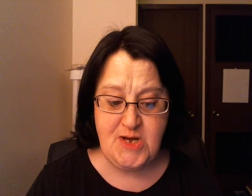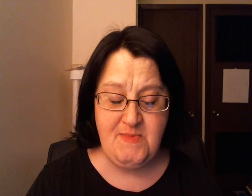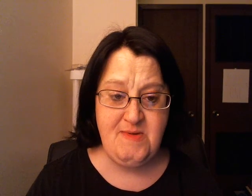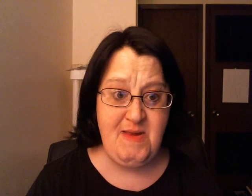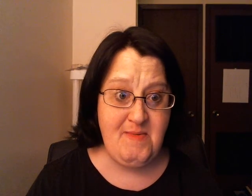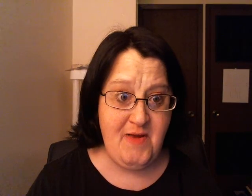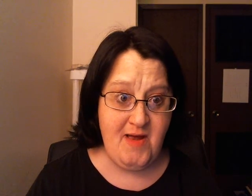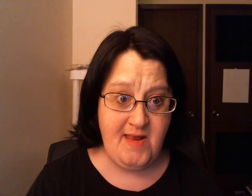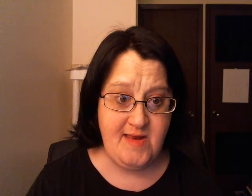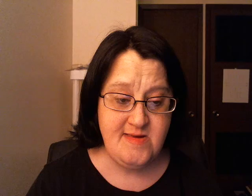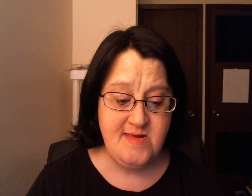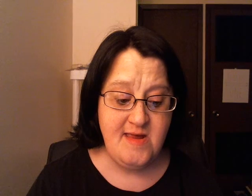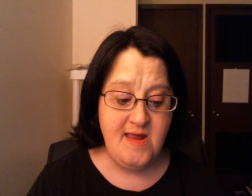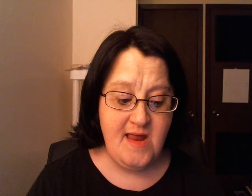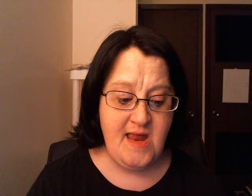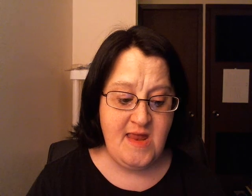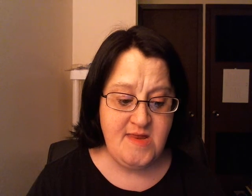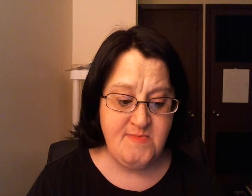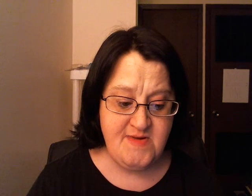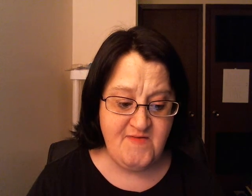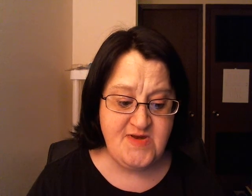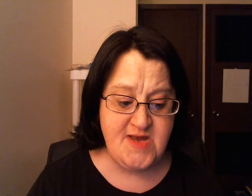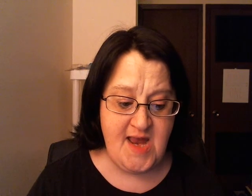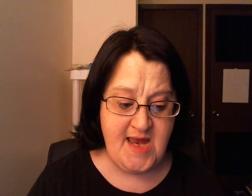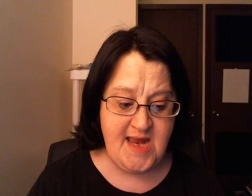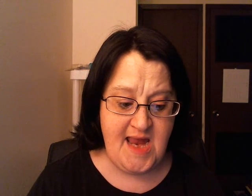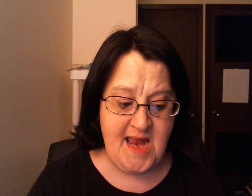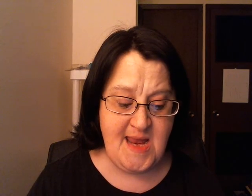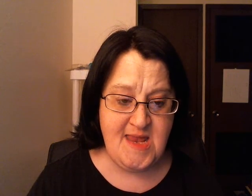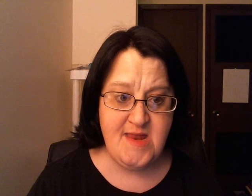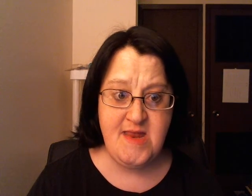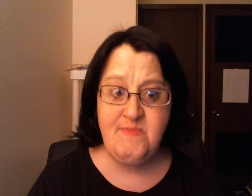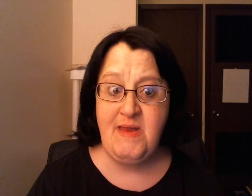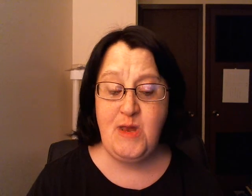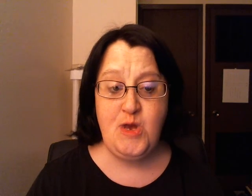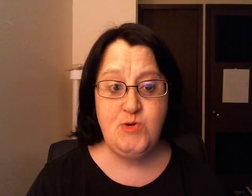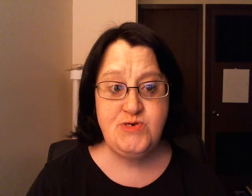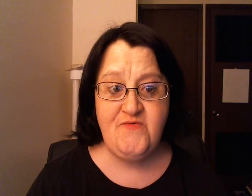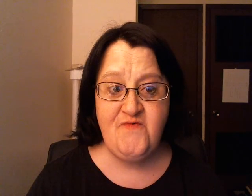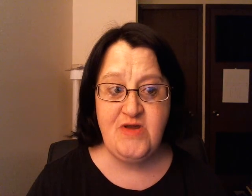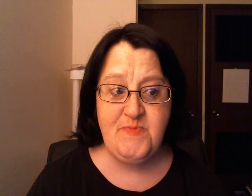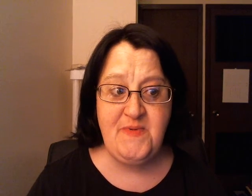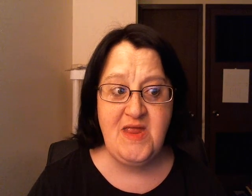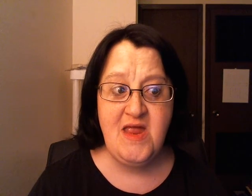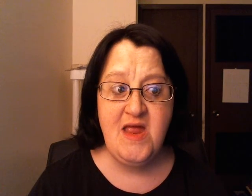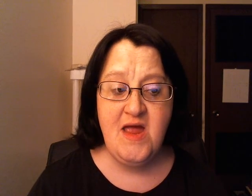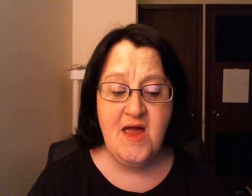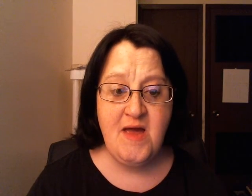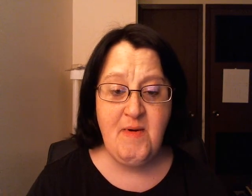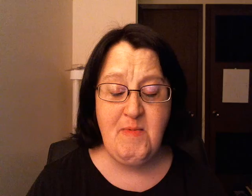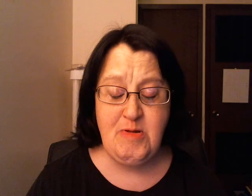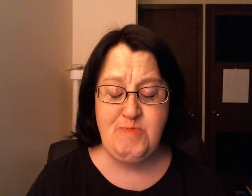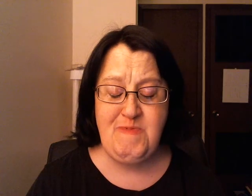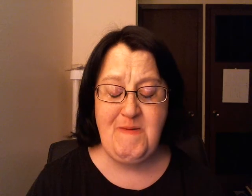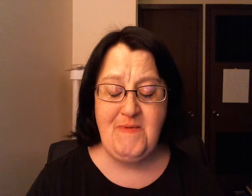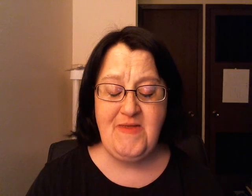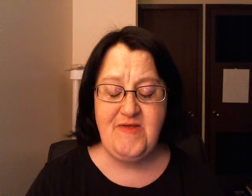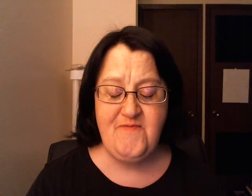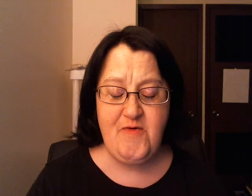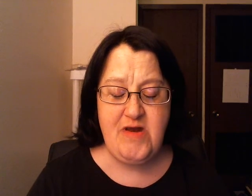gave me some antibiotics and some stuff to take and it's made a huge difference. But, um, I'm one of those people that's very